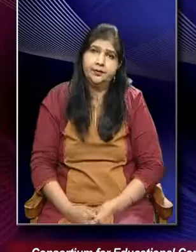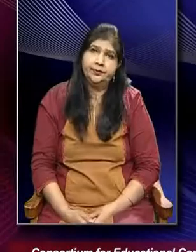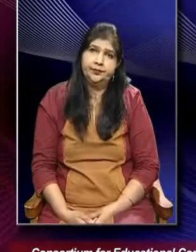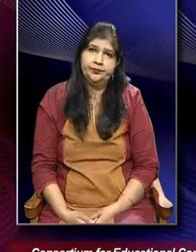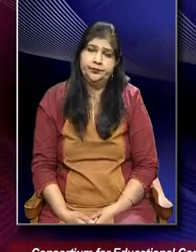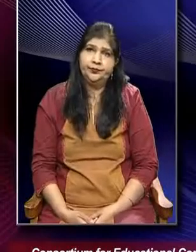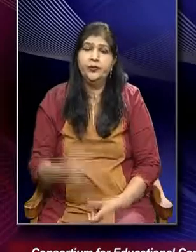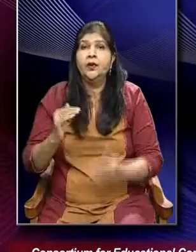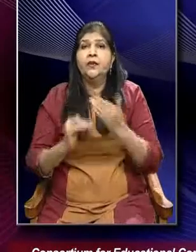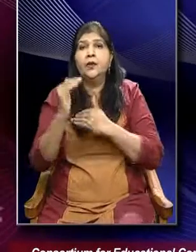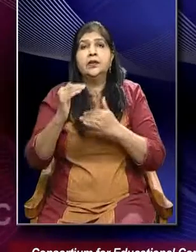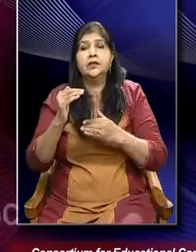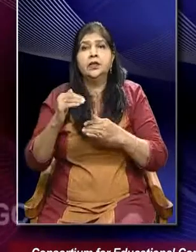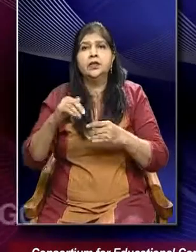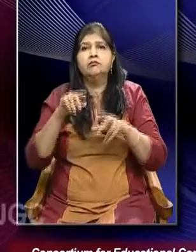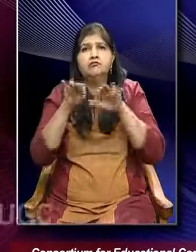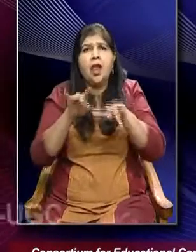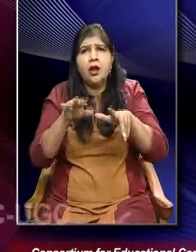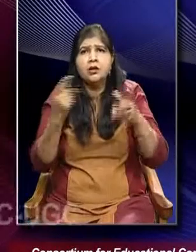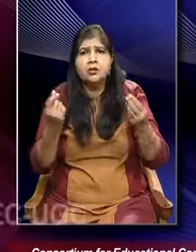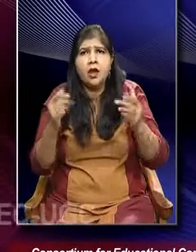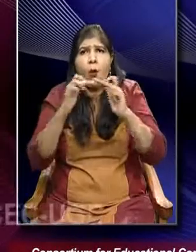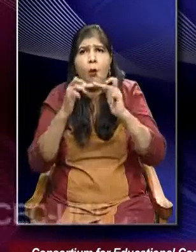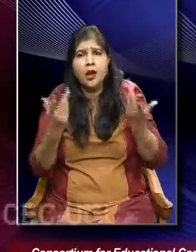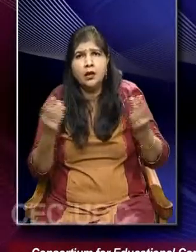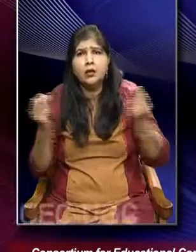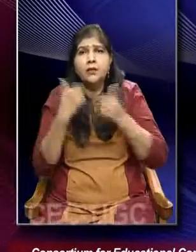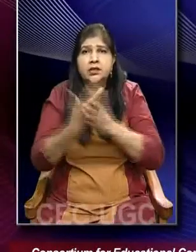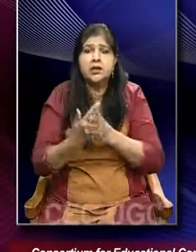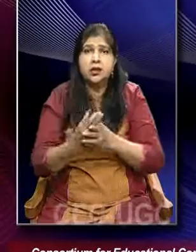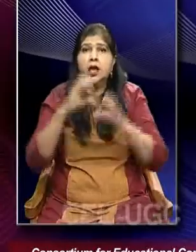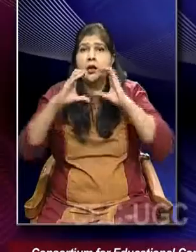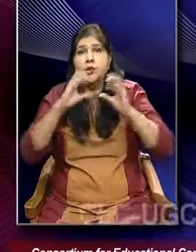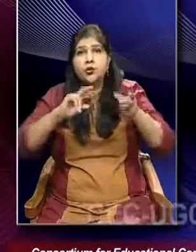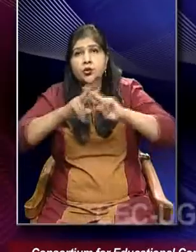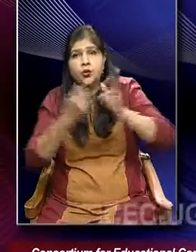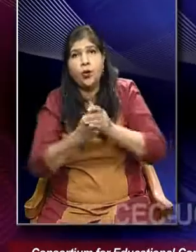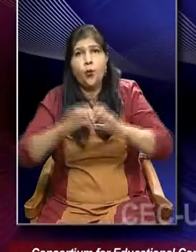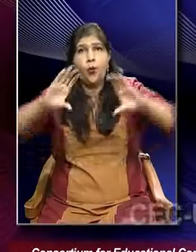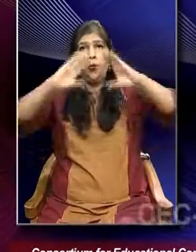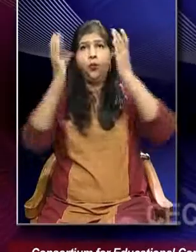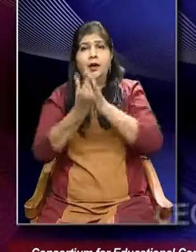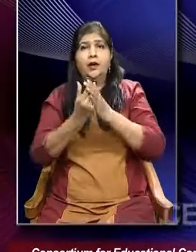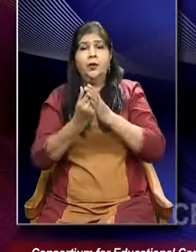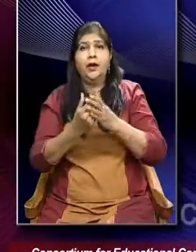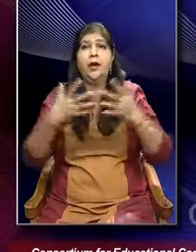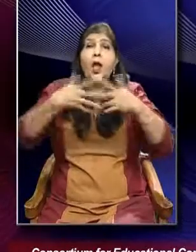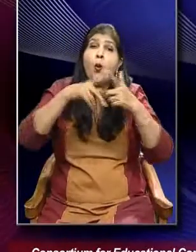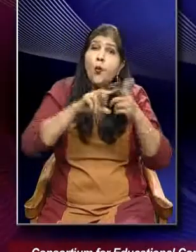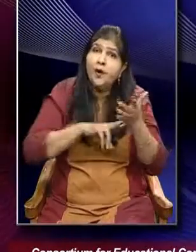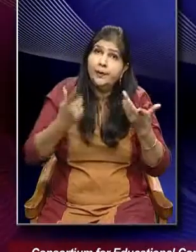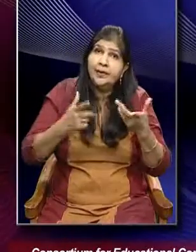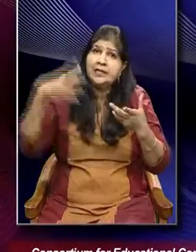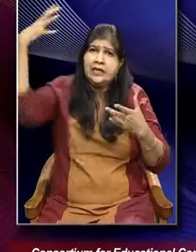With rise of internet, communications revolutions, world wide web,